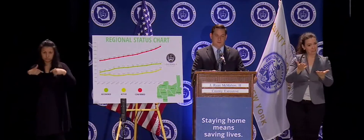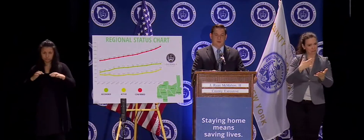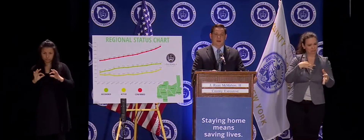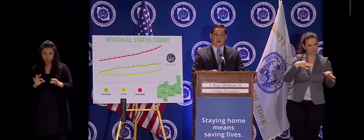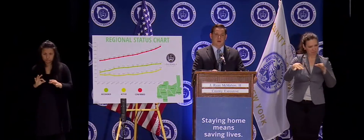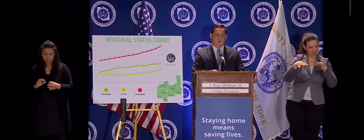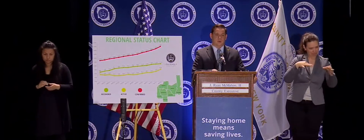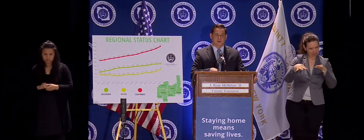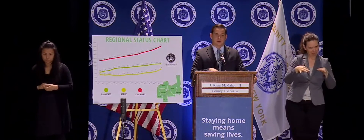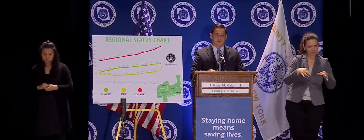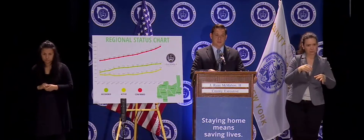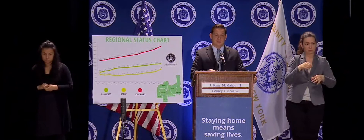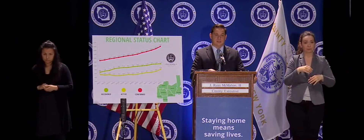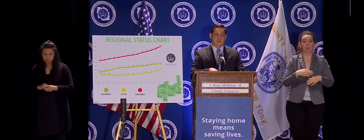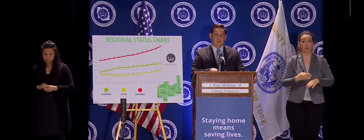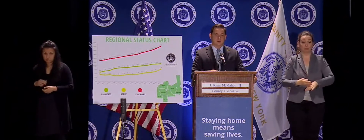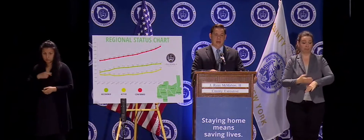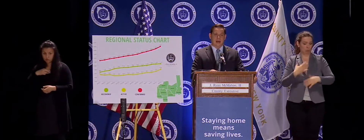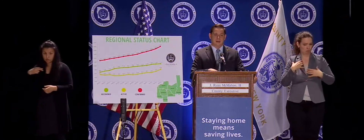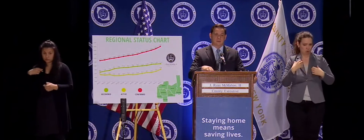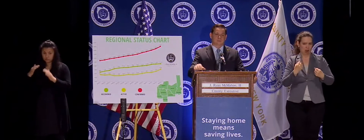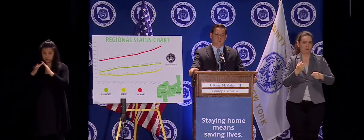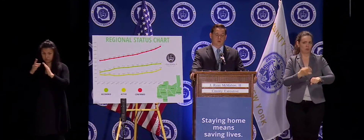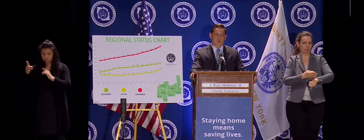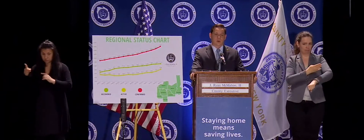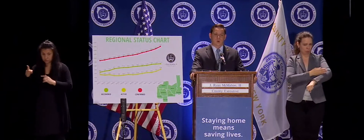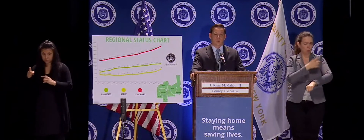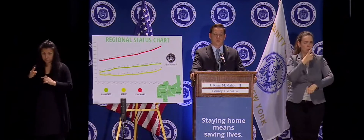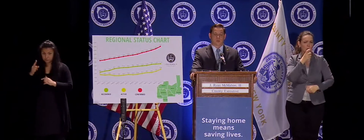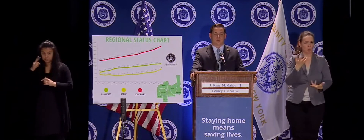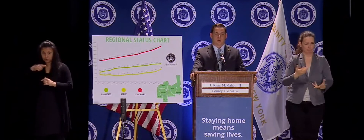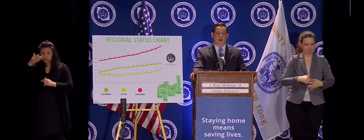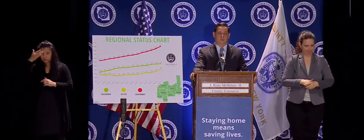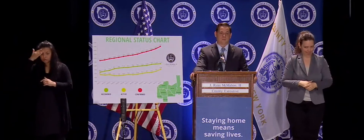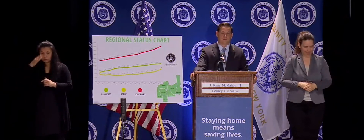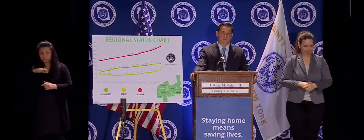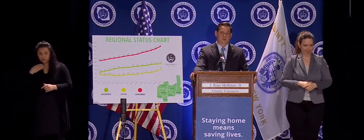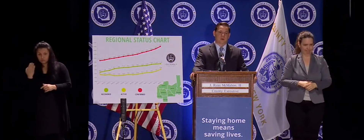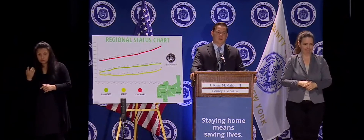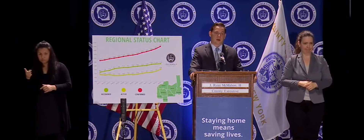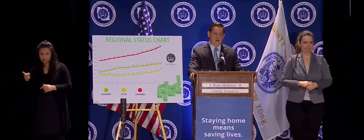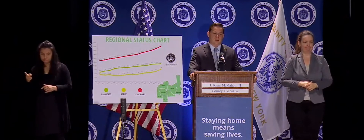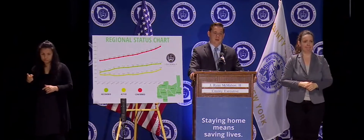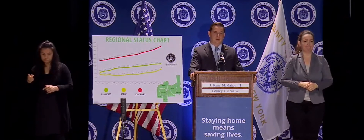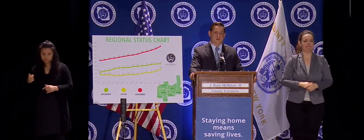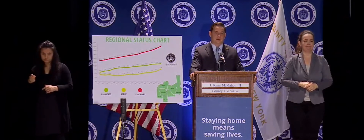hospitalization numbers right now, and we look at who's getting sick and who's dying, we know who these people are.